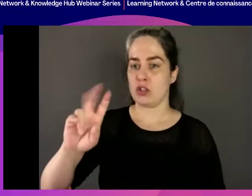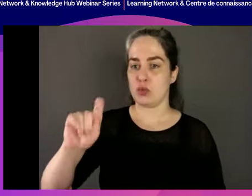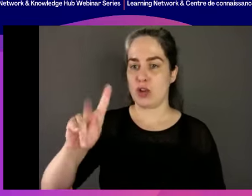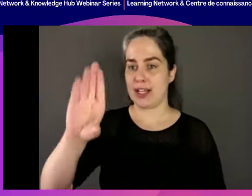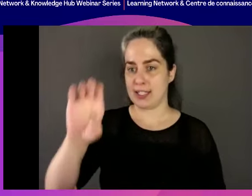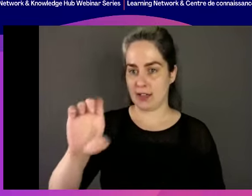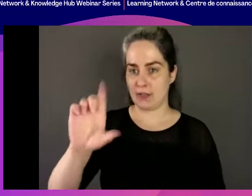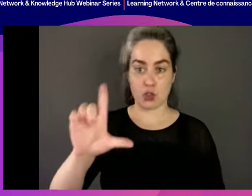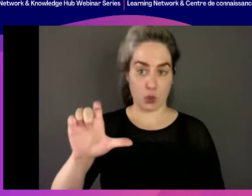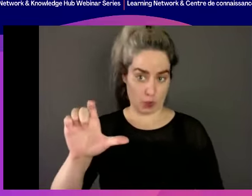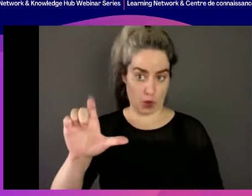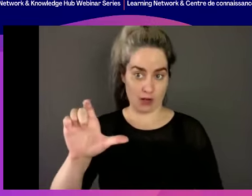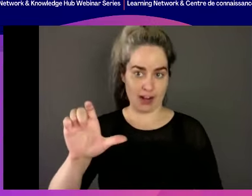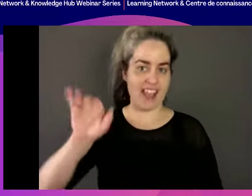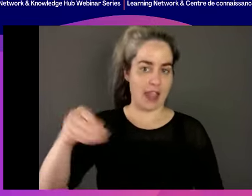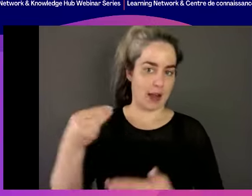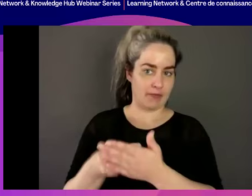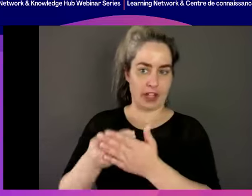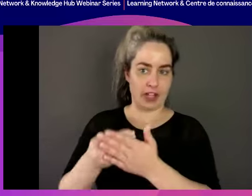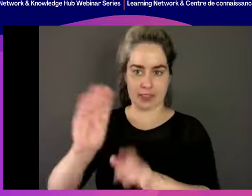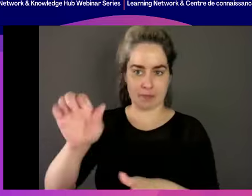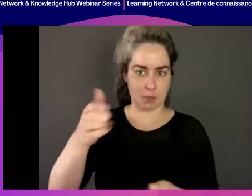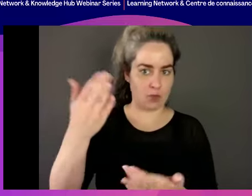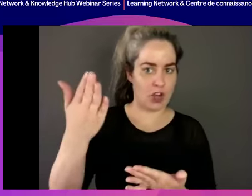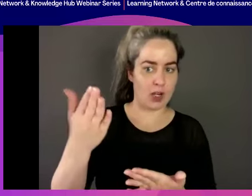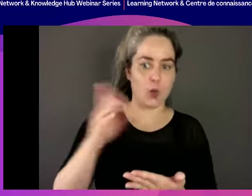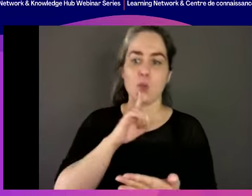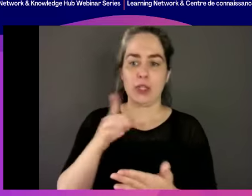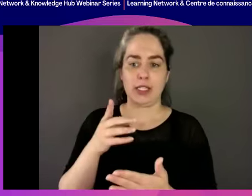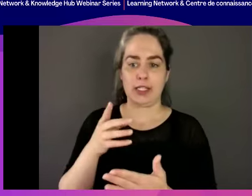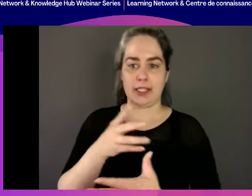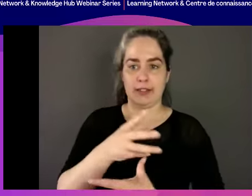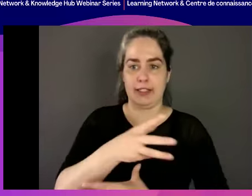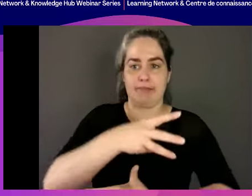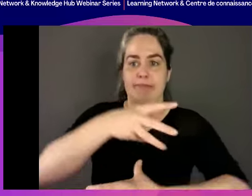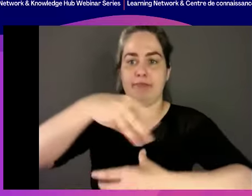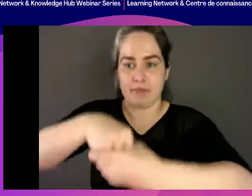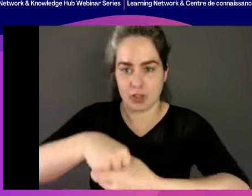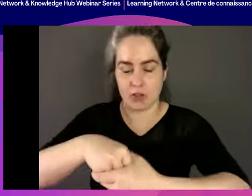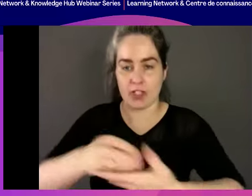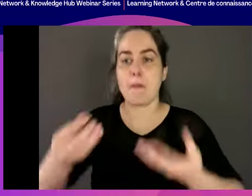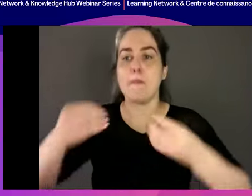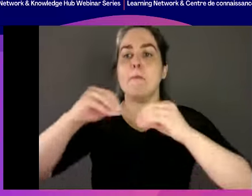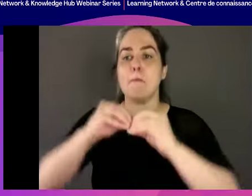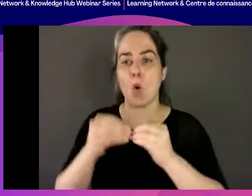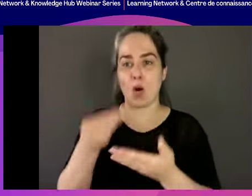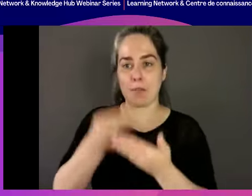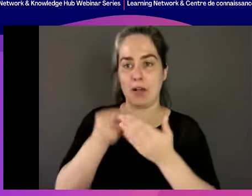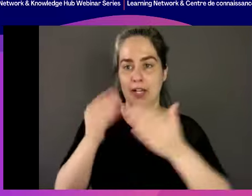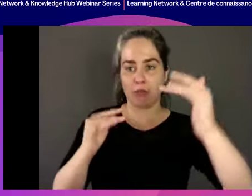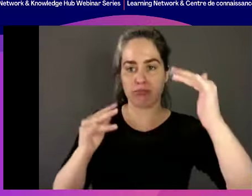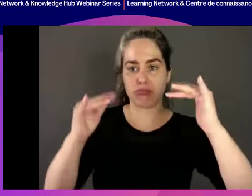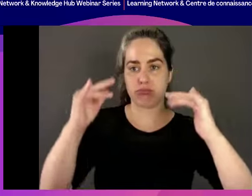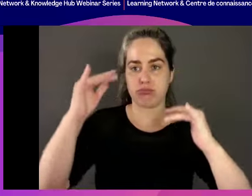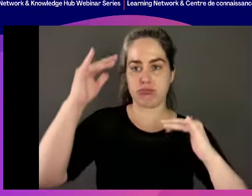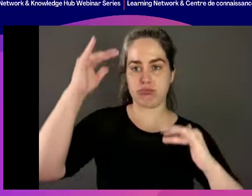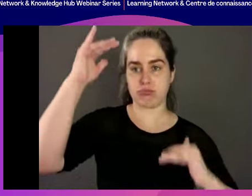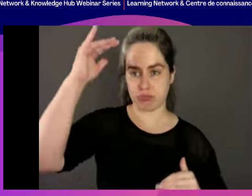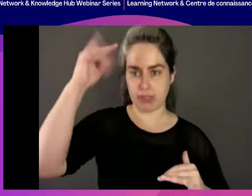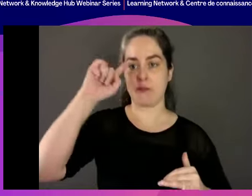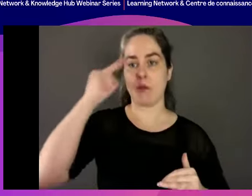funding structure that contributed to even more funding inequities for First Nations children on